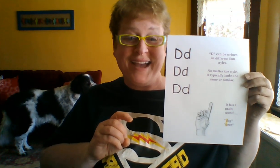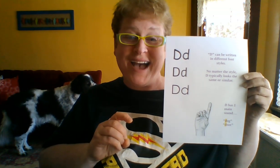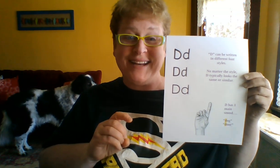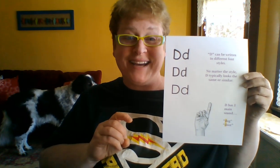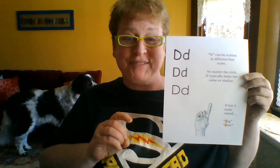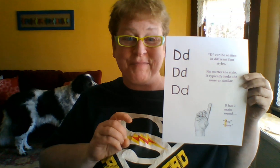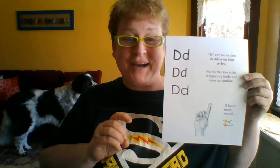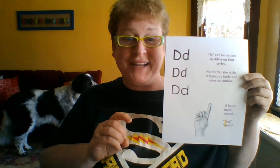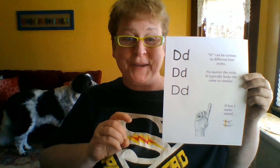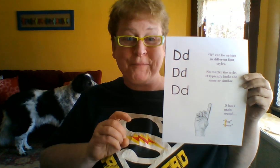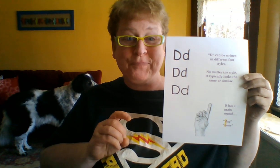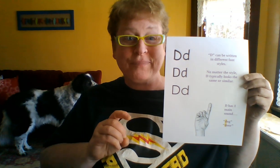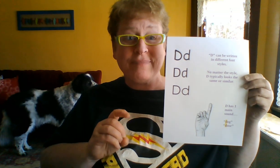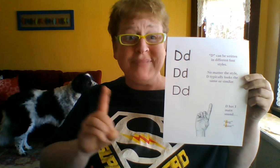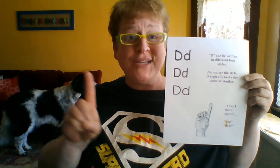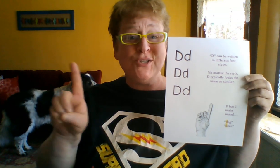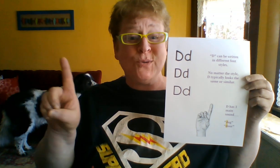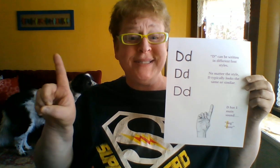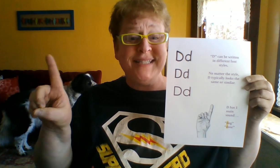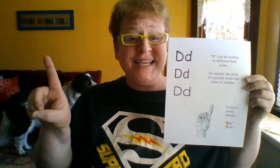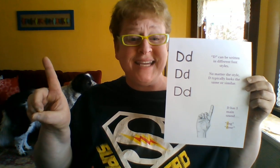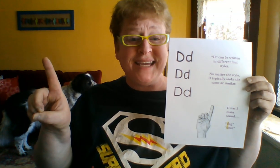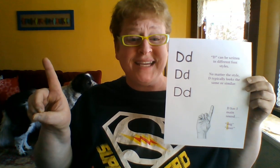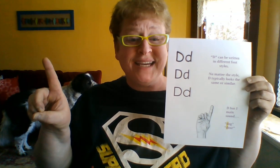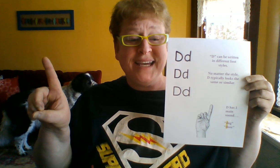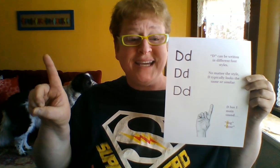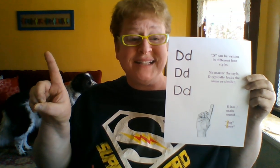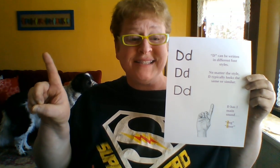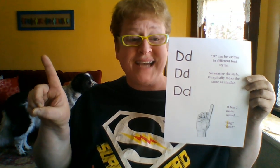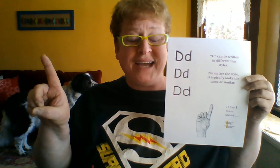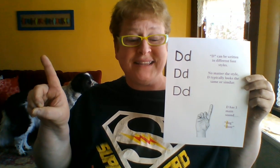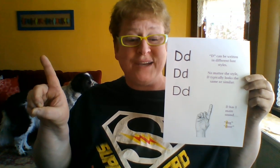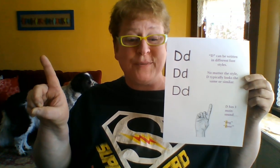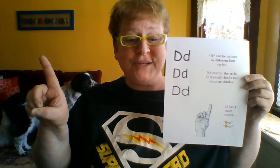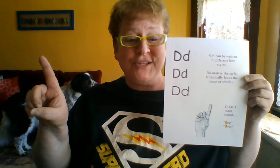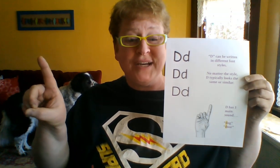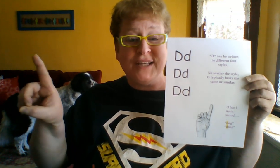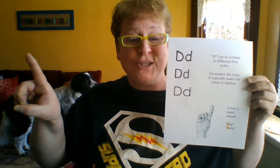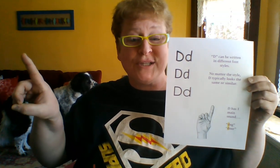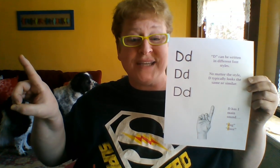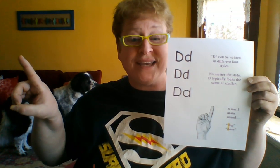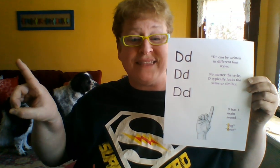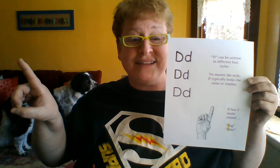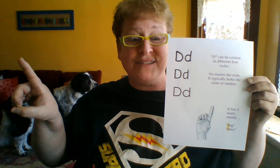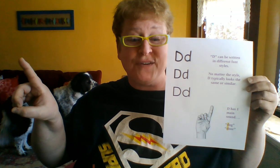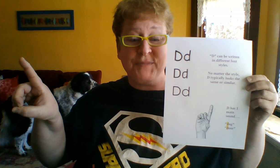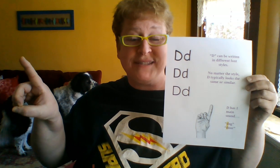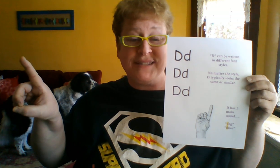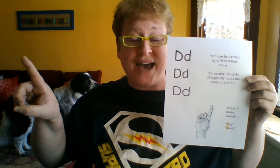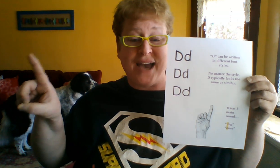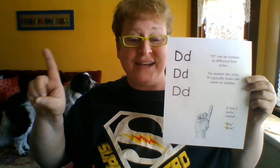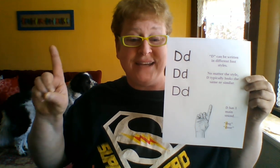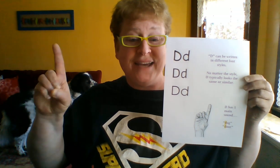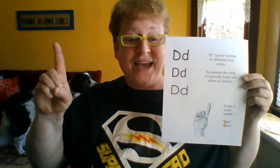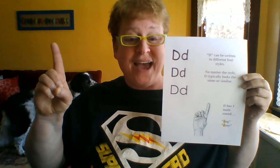hi to everybody. So D in sign language looks like this from the side and